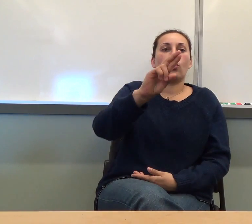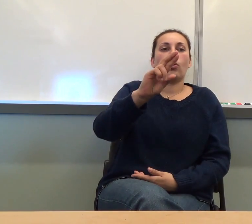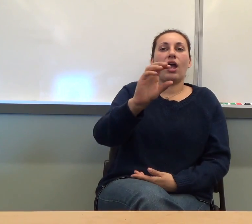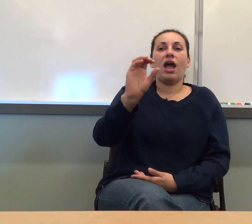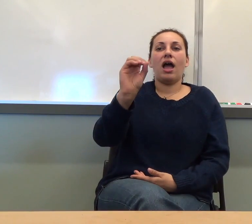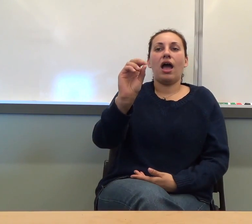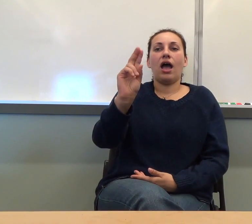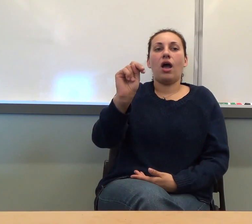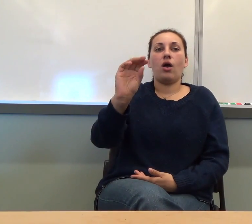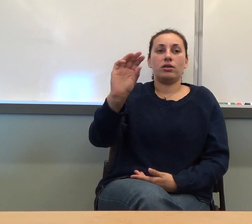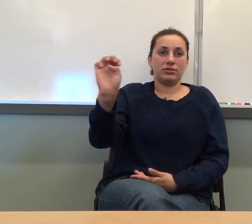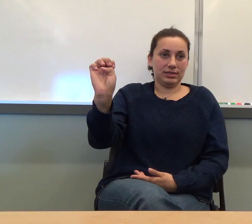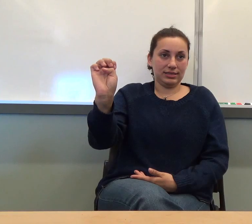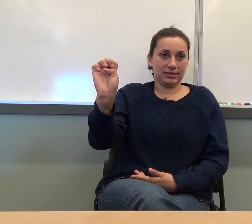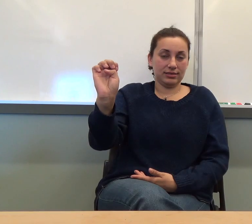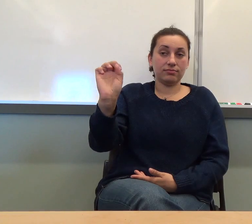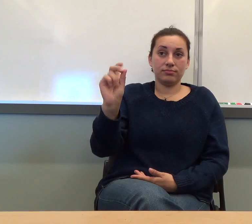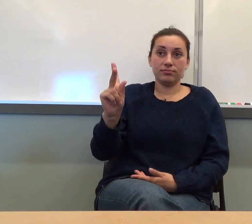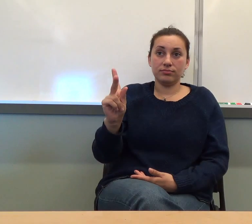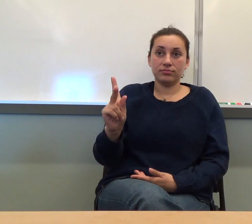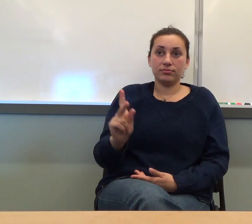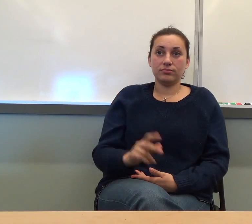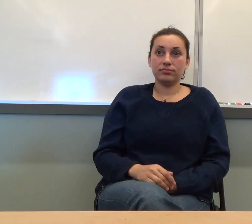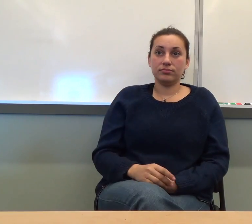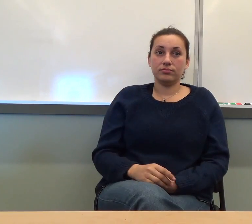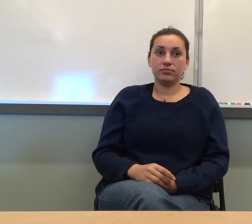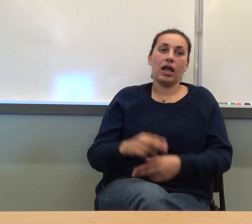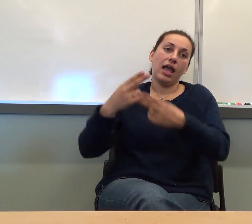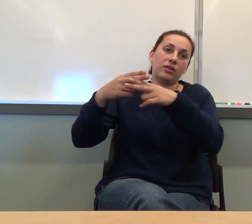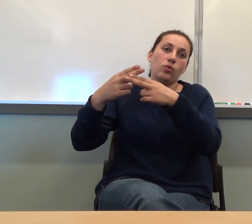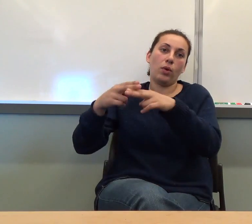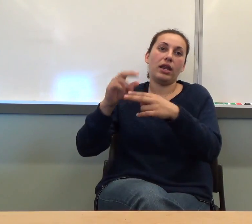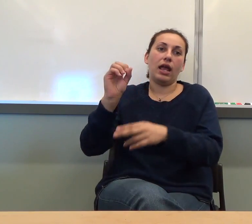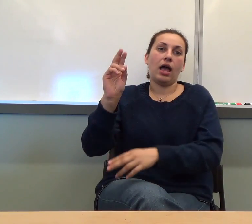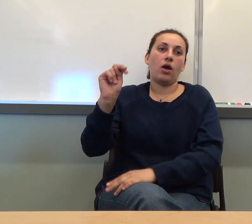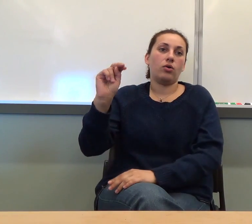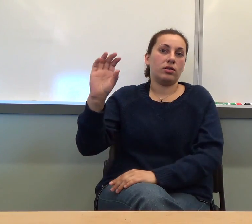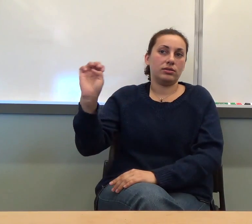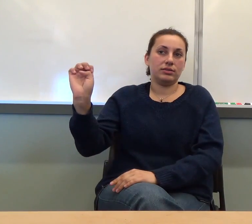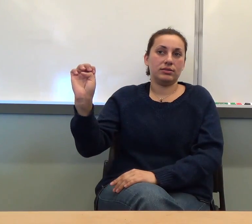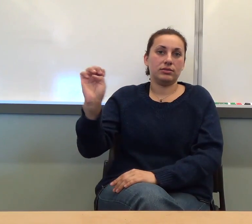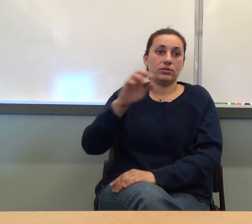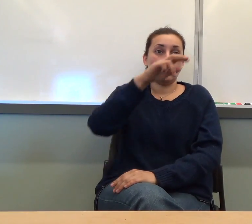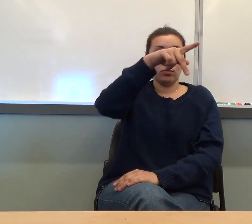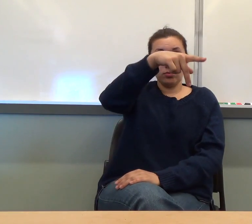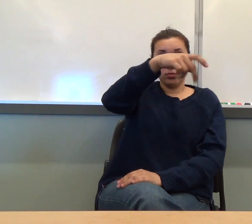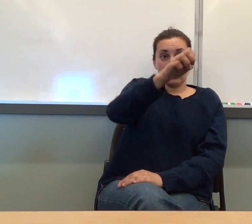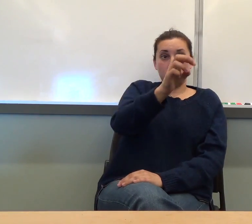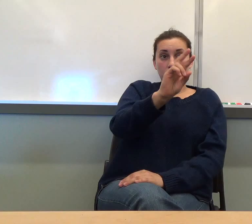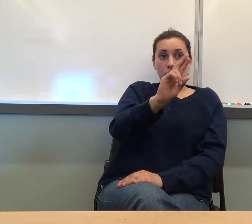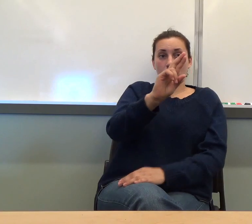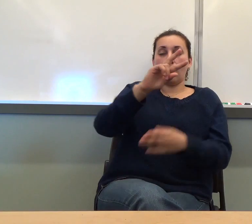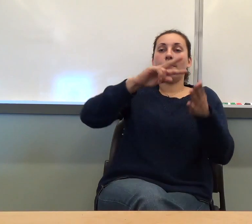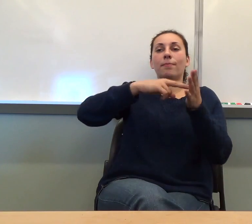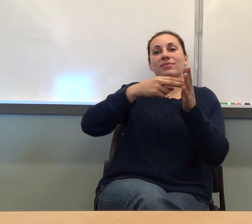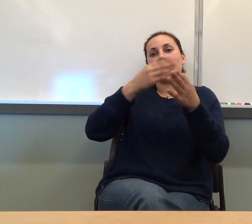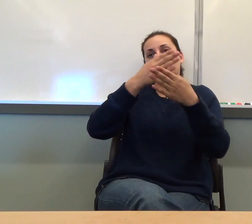Price per ounce. Okay, there's your per. Per means divide. This is your numerator, that's your